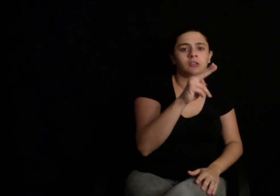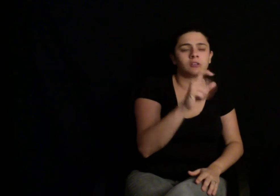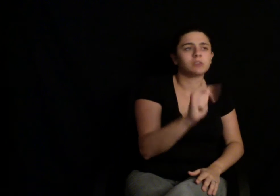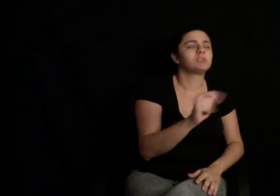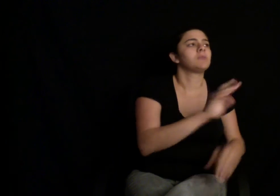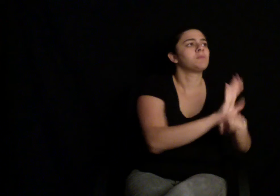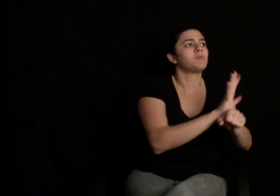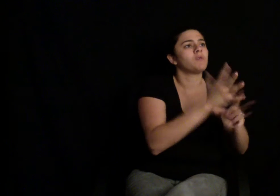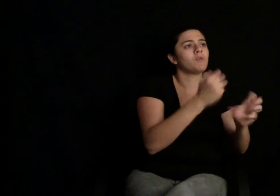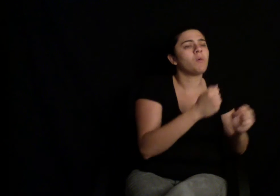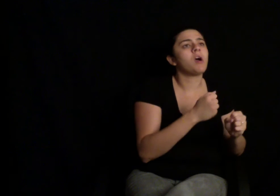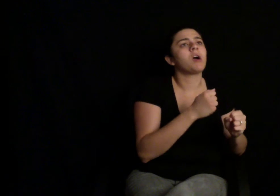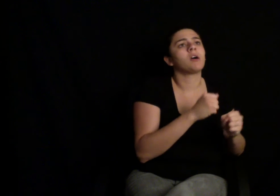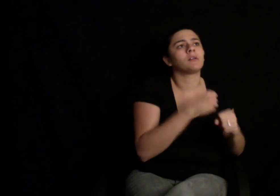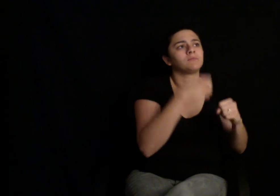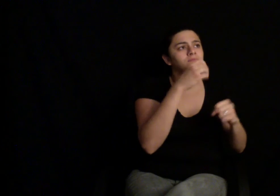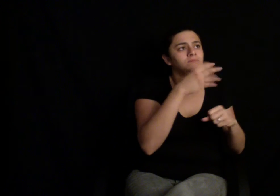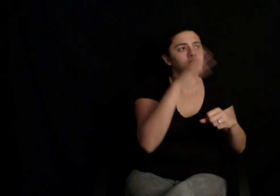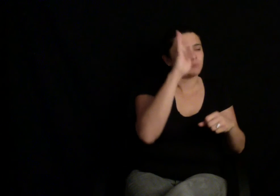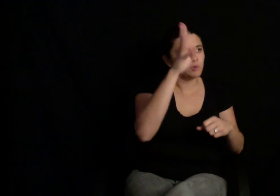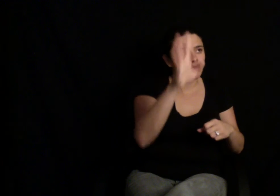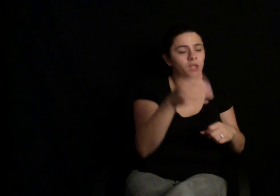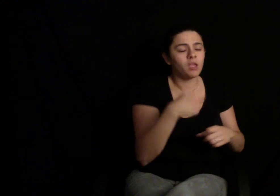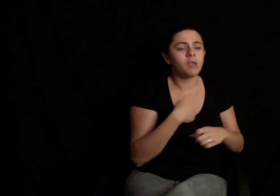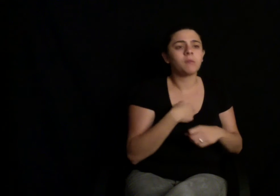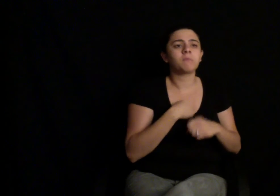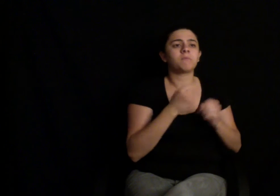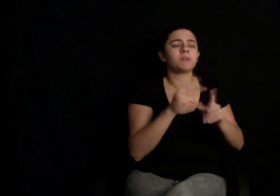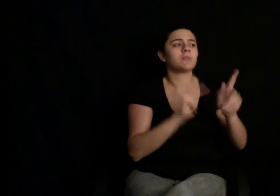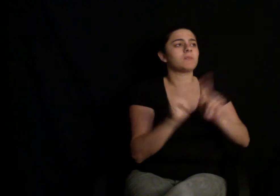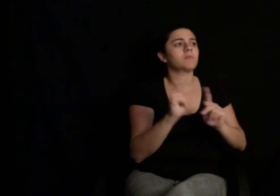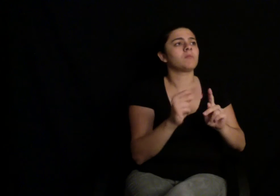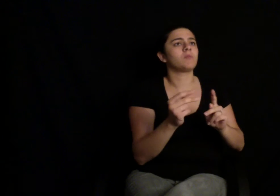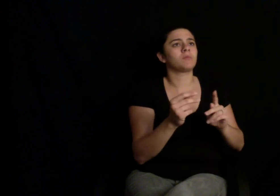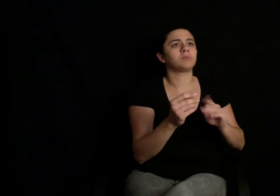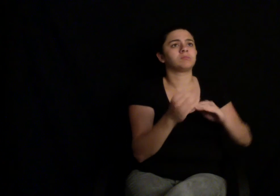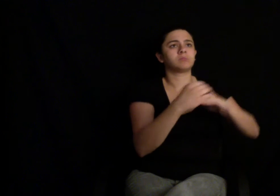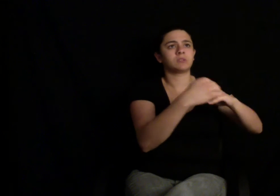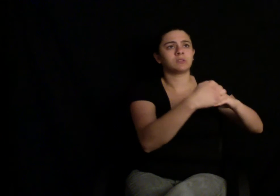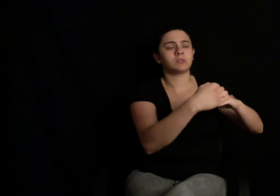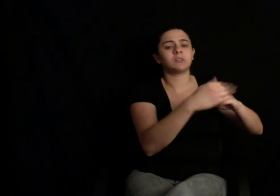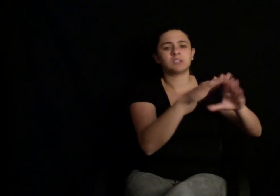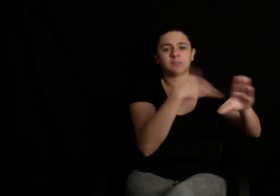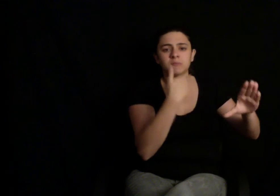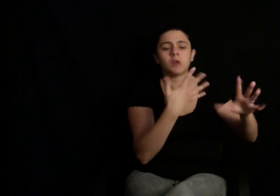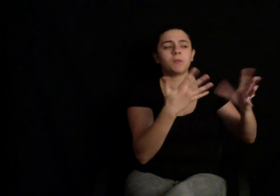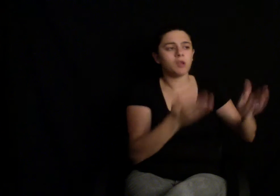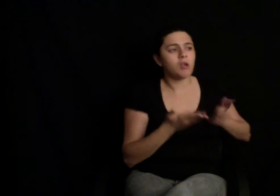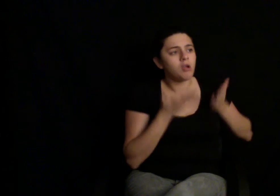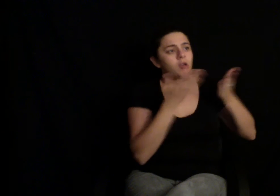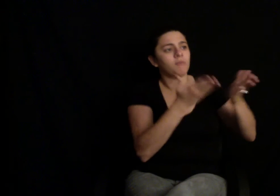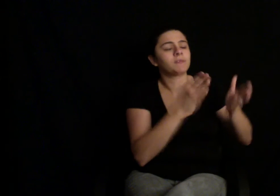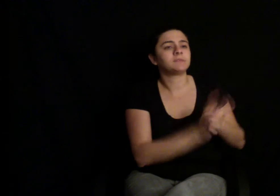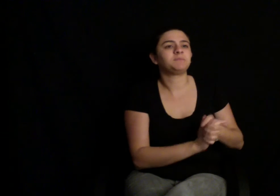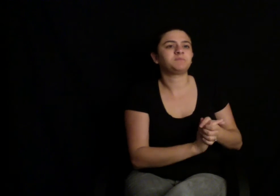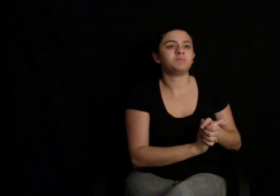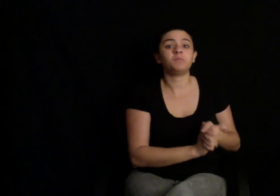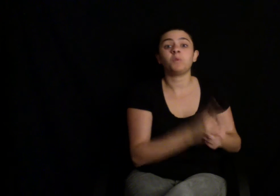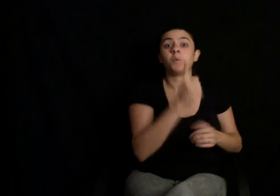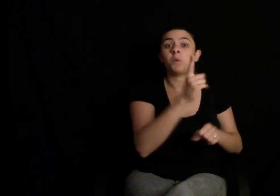and I had the opportunity to act in some big movies. Like one, I had a scene with Justin Long that I could have done